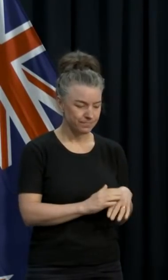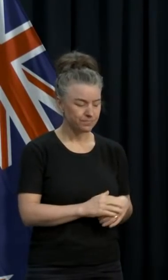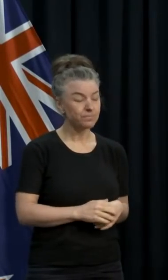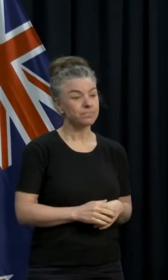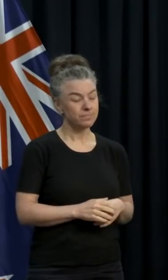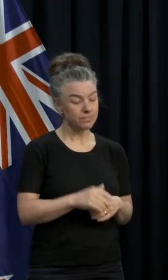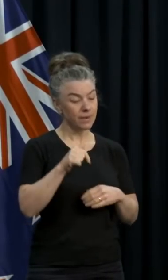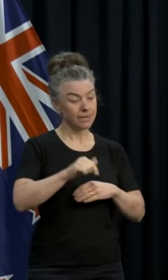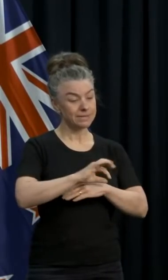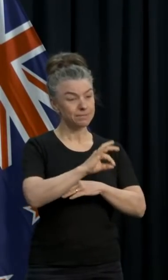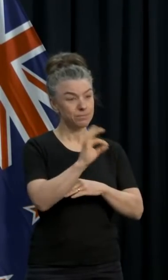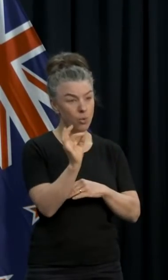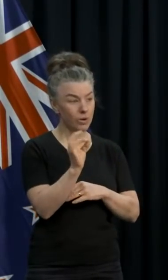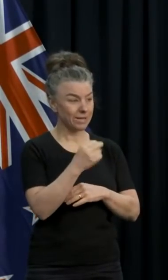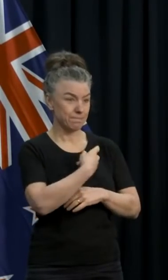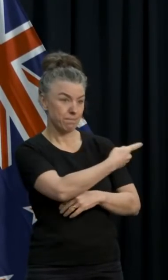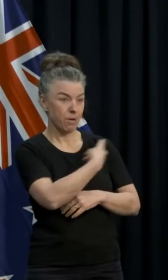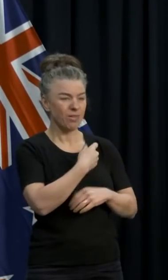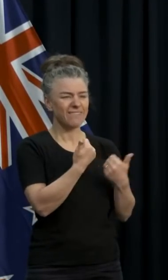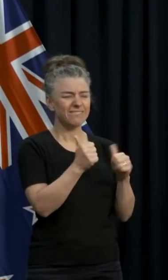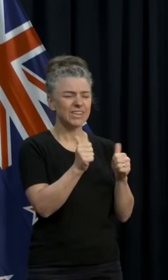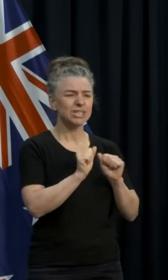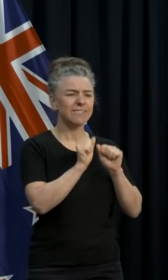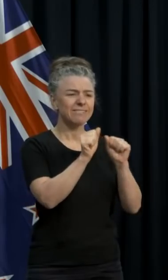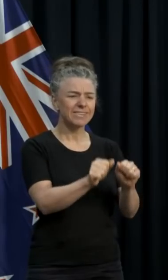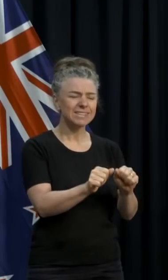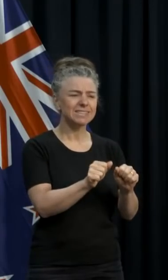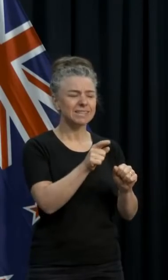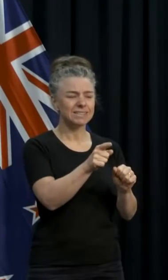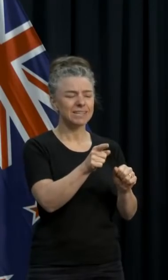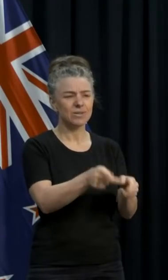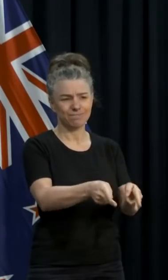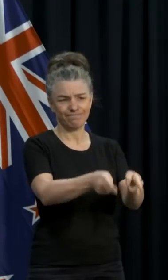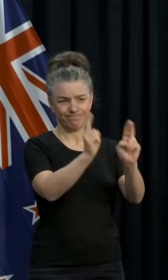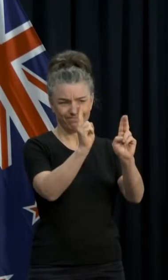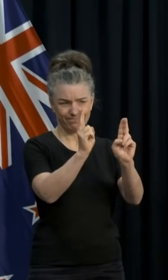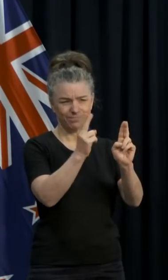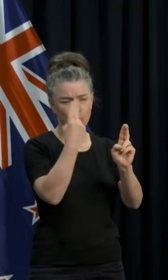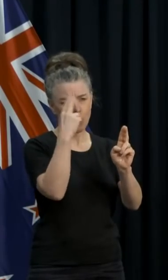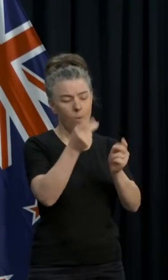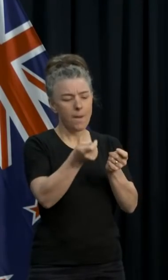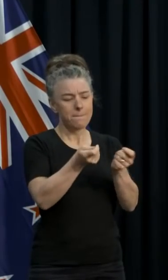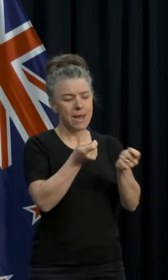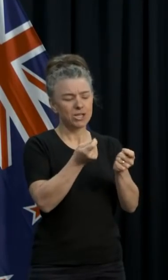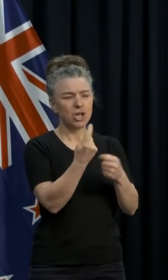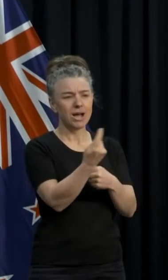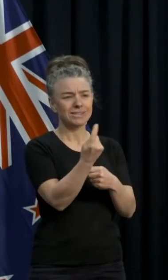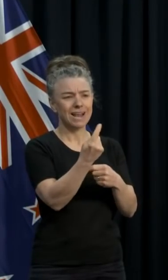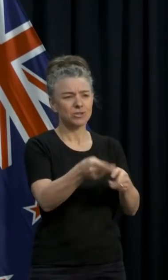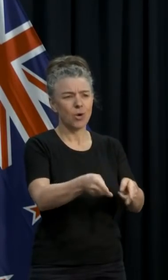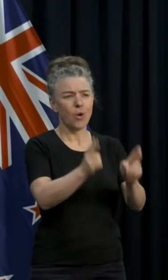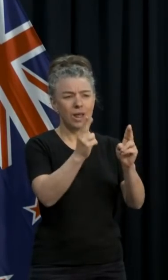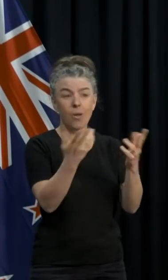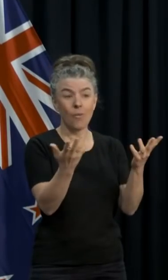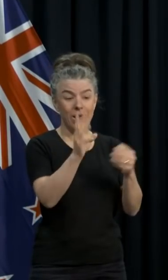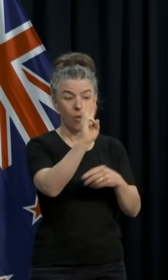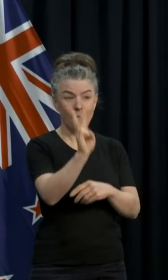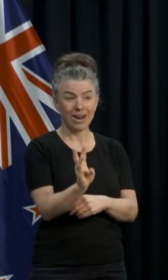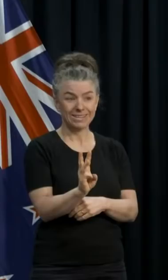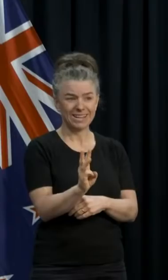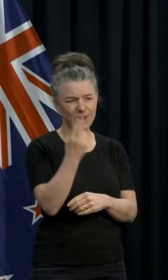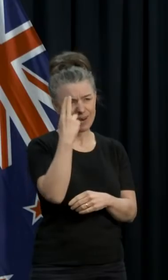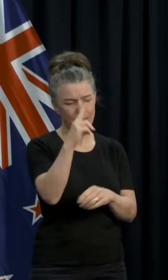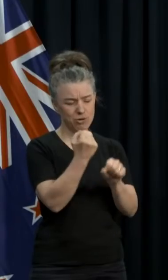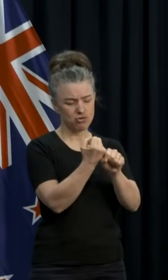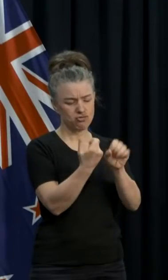This morning, the Director General and I visited one of our managed isolation facilities, the Grand Mercure in Wellington. I do want to say at